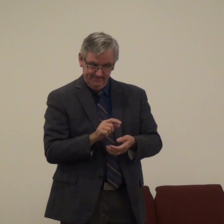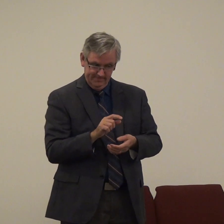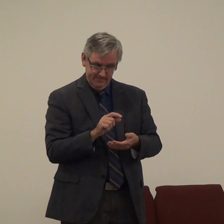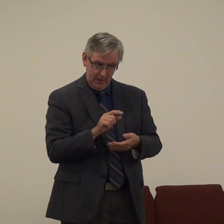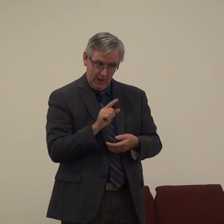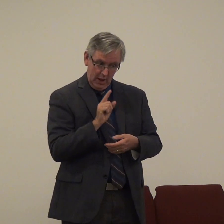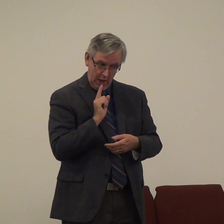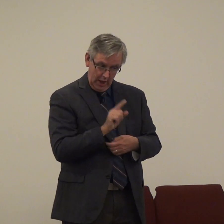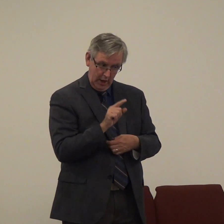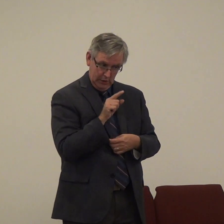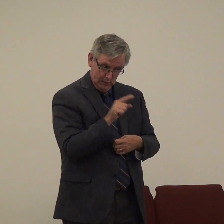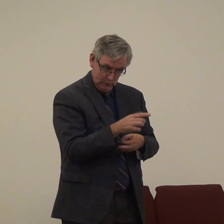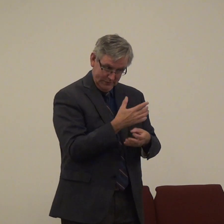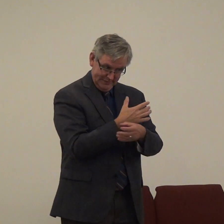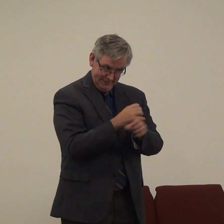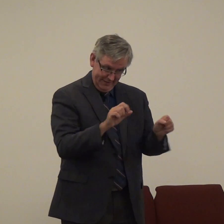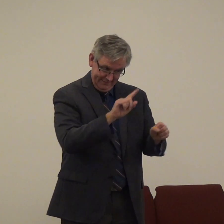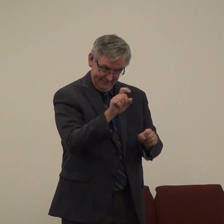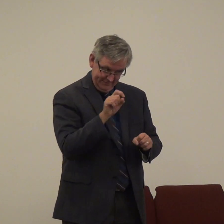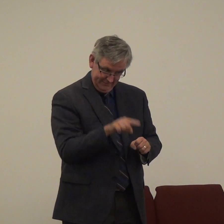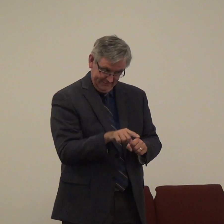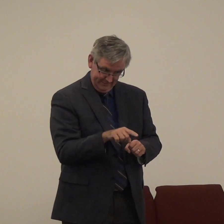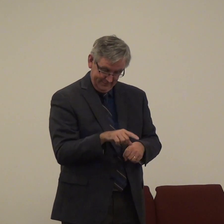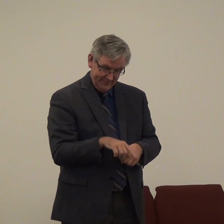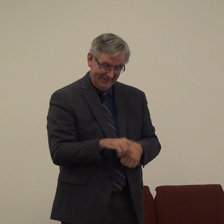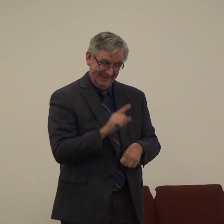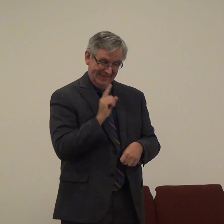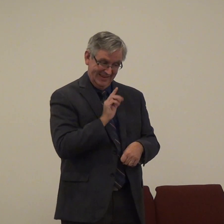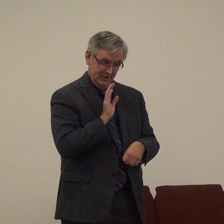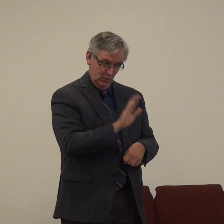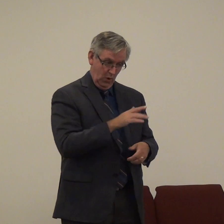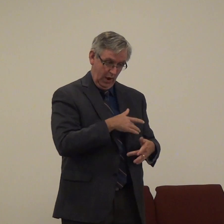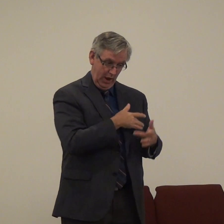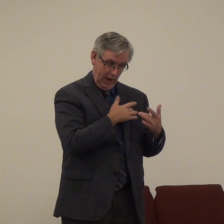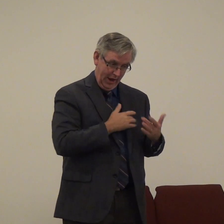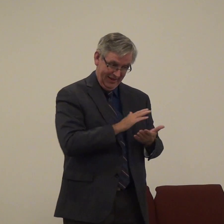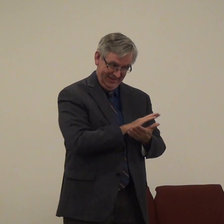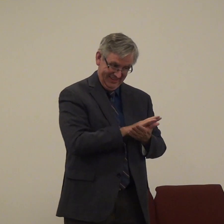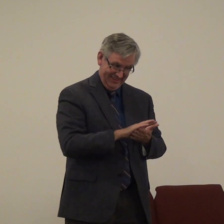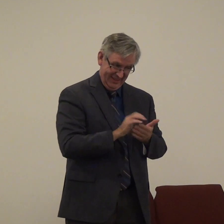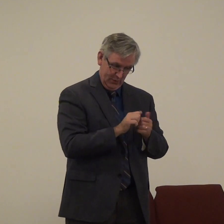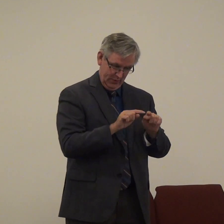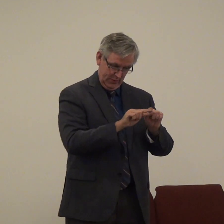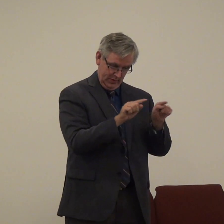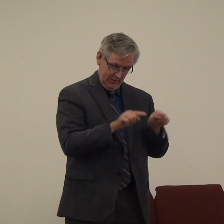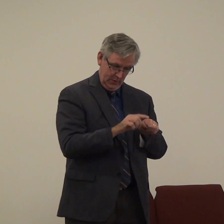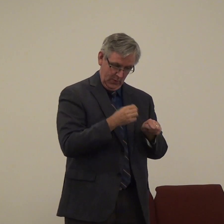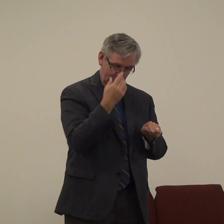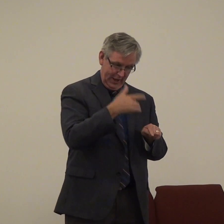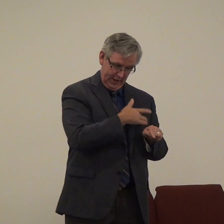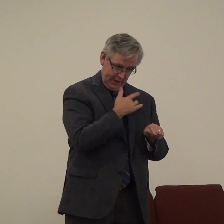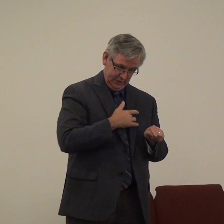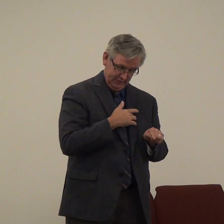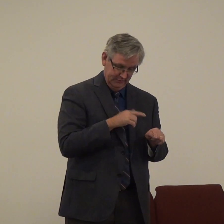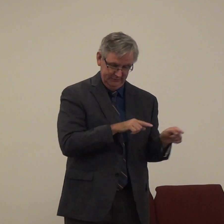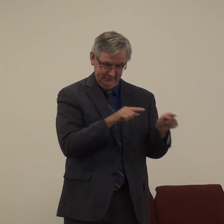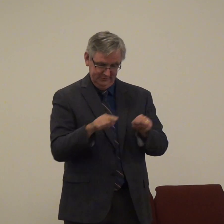He had a piece of paper, and he was writing, are you saved? Is your heart clean? And he drew a white